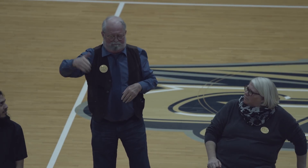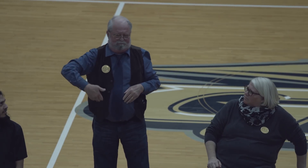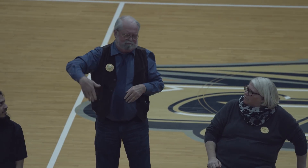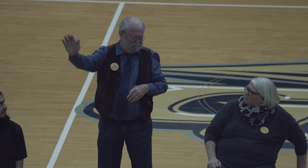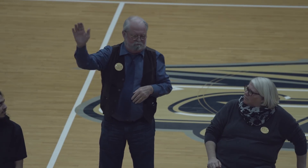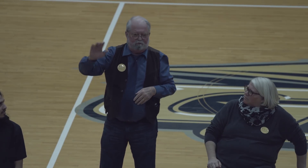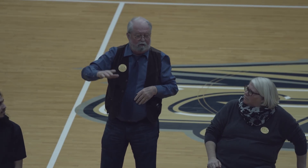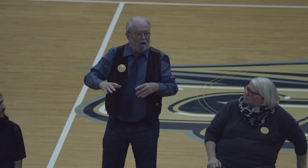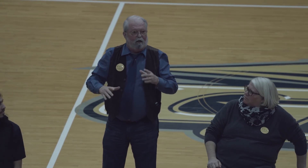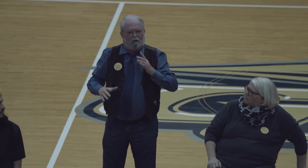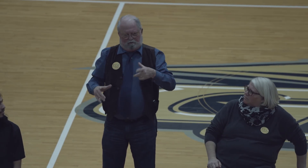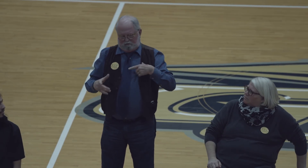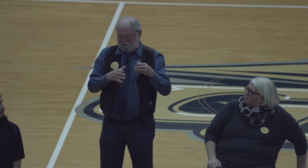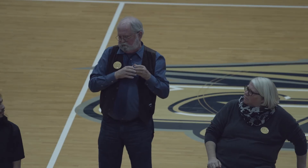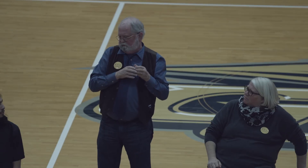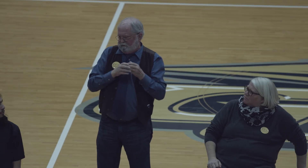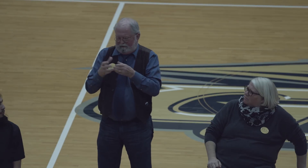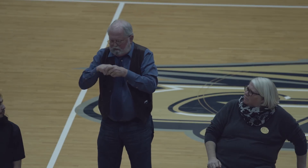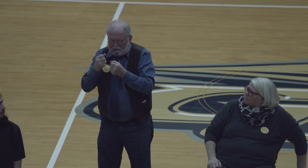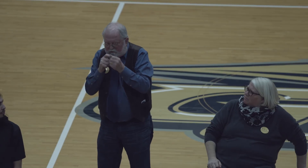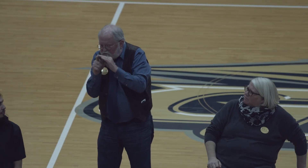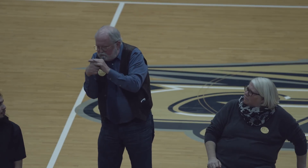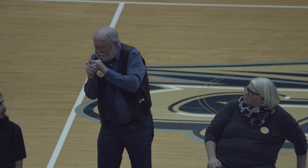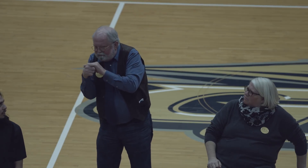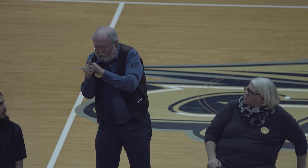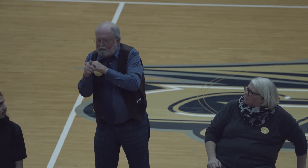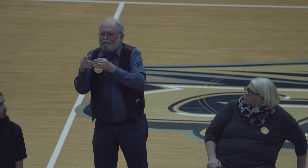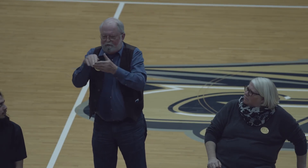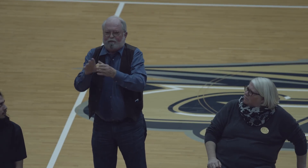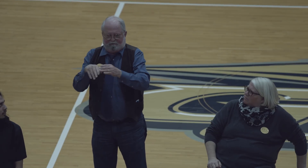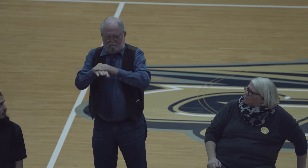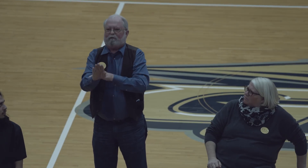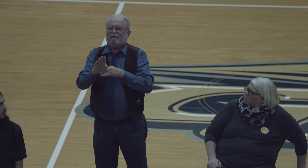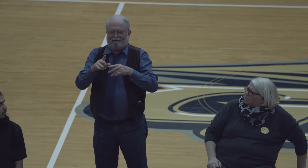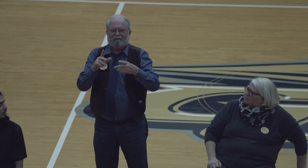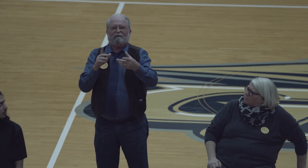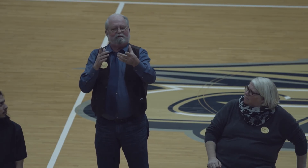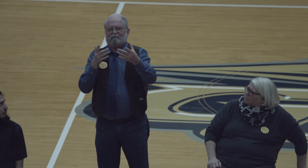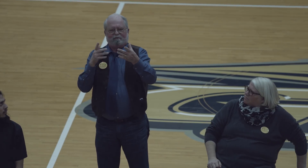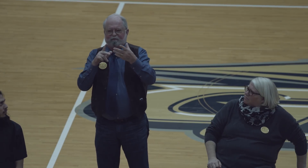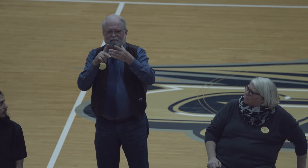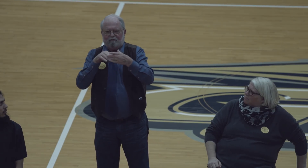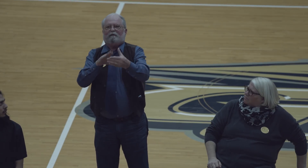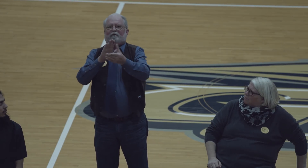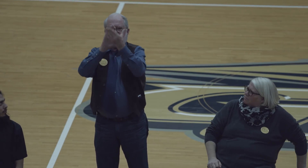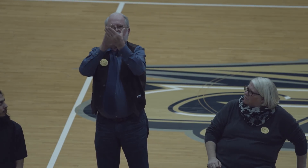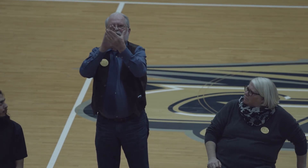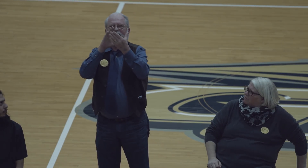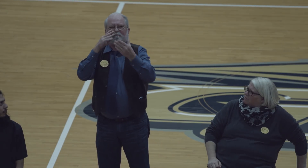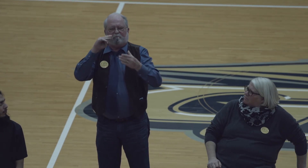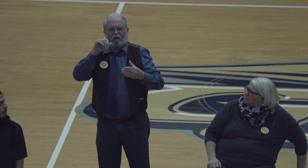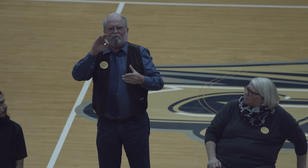And we even asked, if we should come back and work later, but the supervisor released us freely to go and protest in this